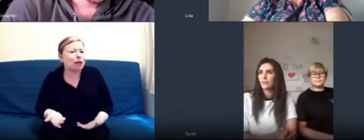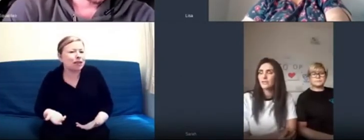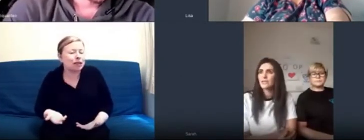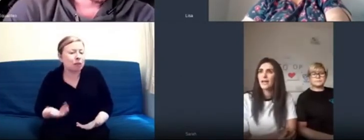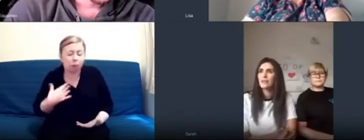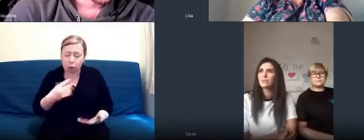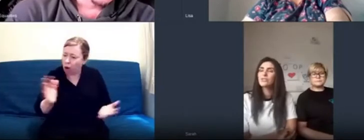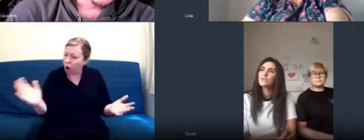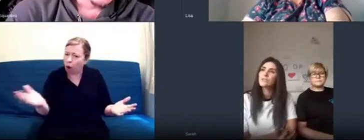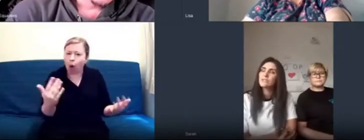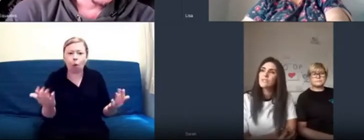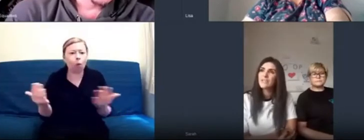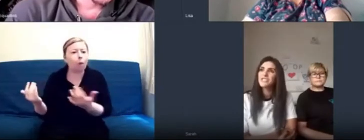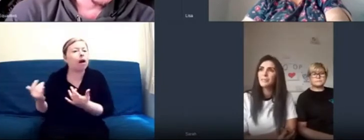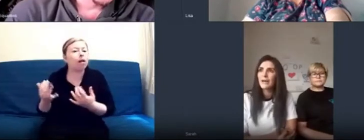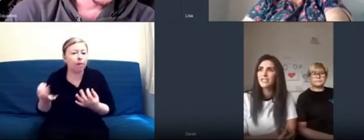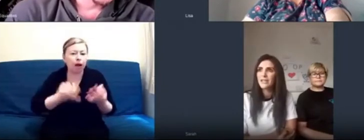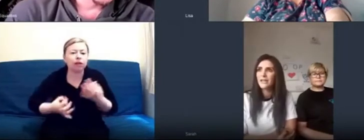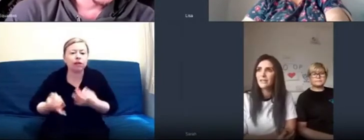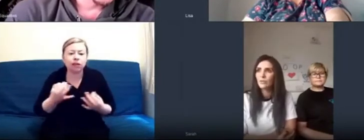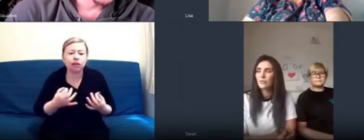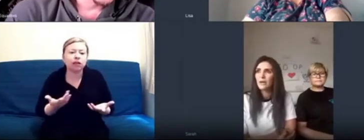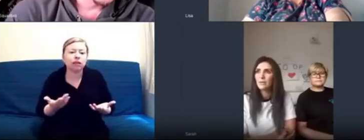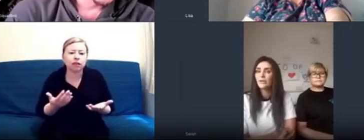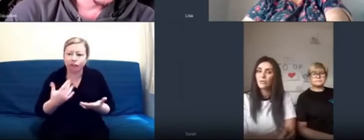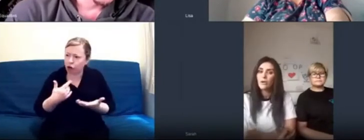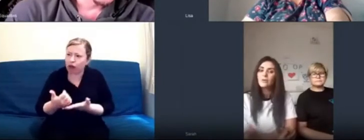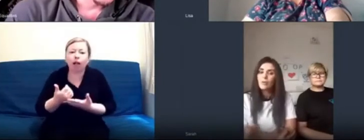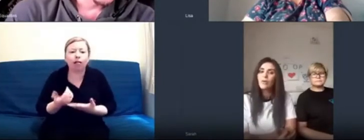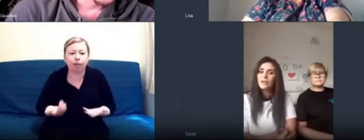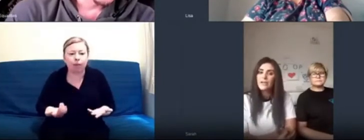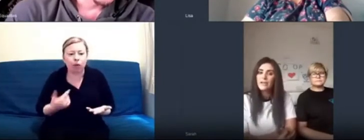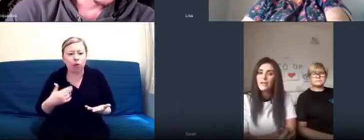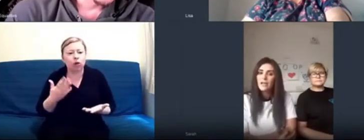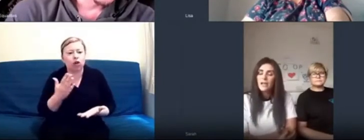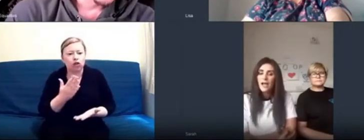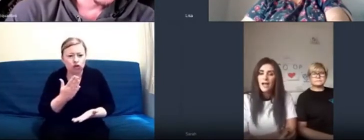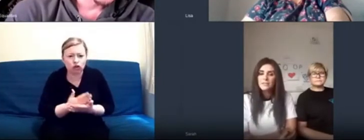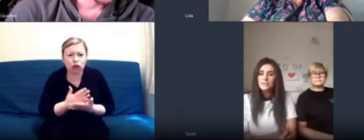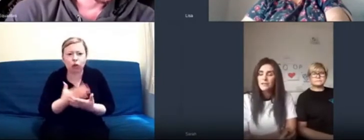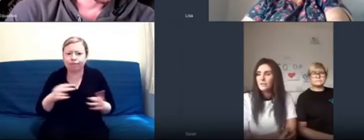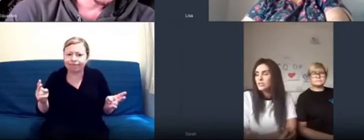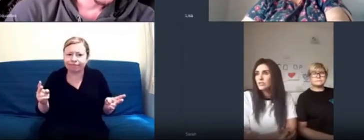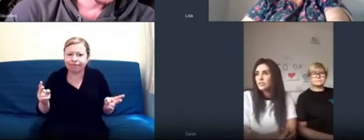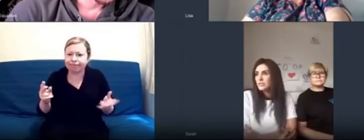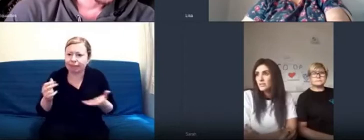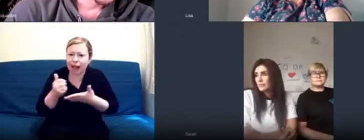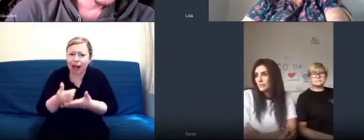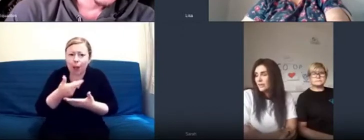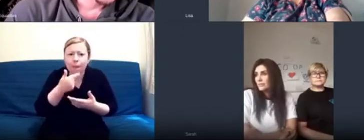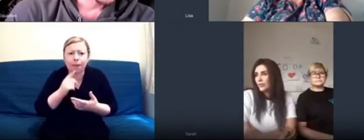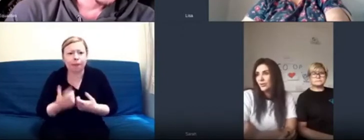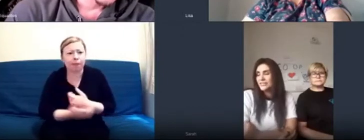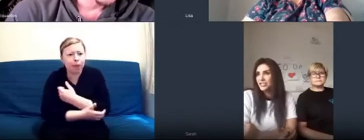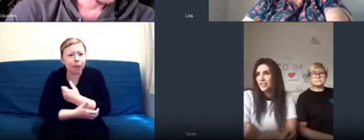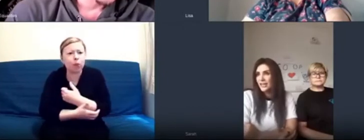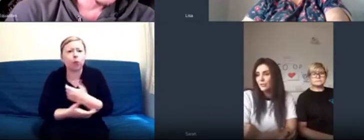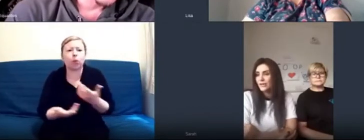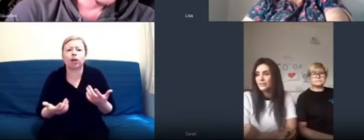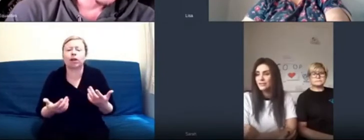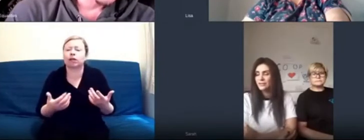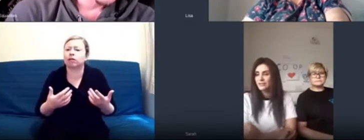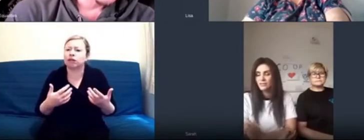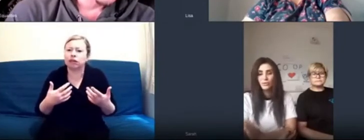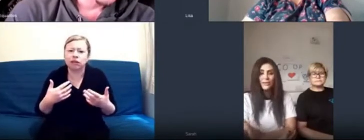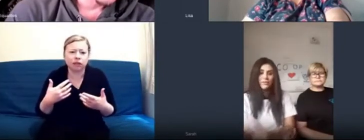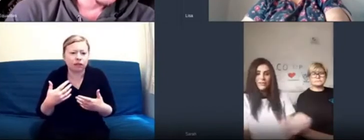come forward, and we're especially passionate at the moment about the work in poverty. And I'm just going to, I'm not one to shy